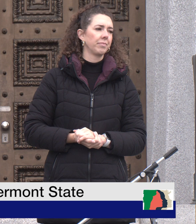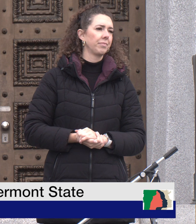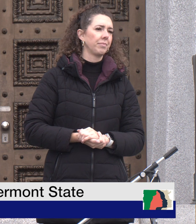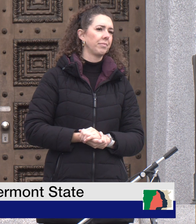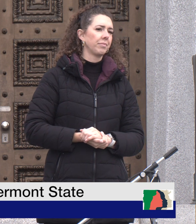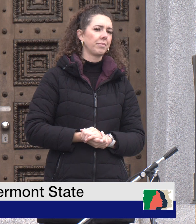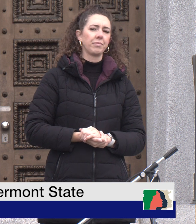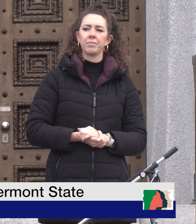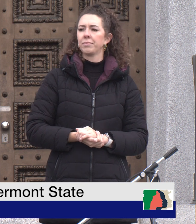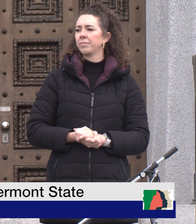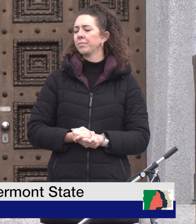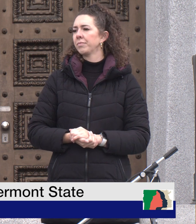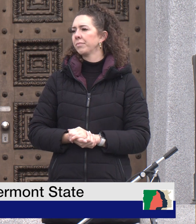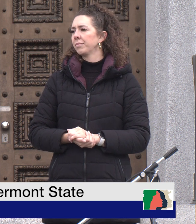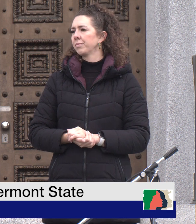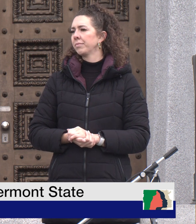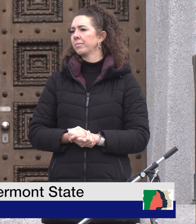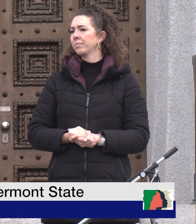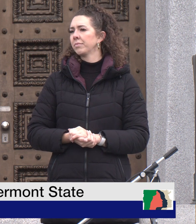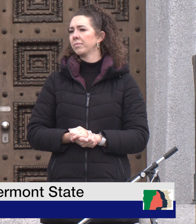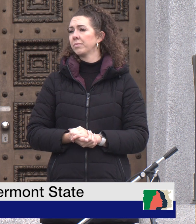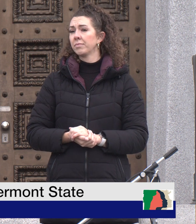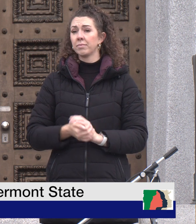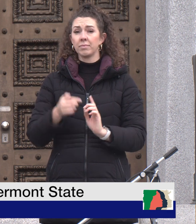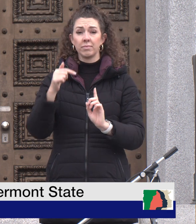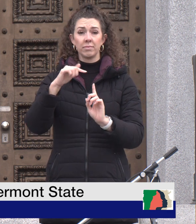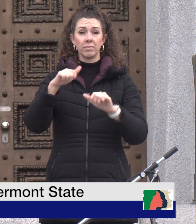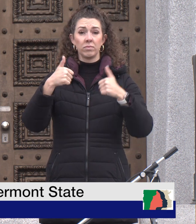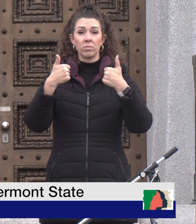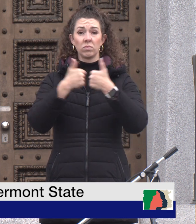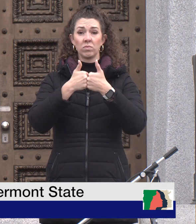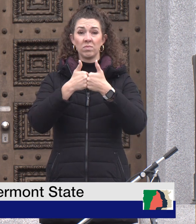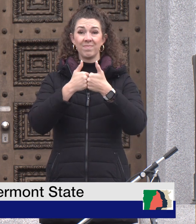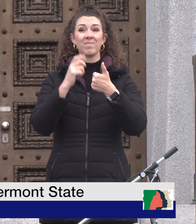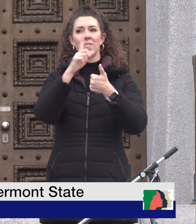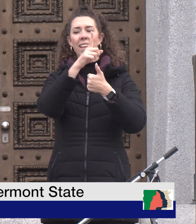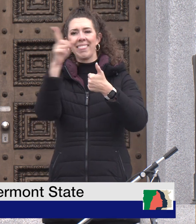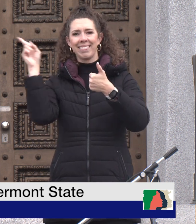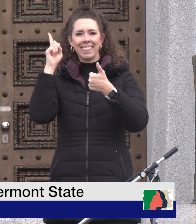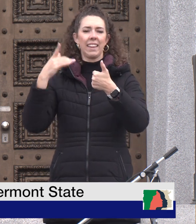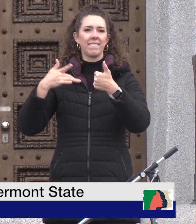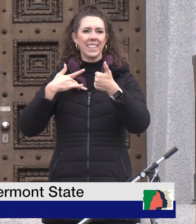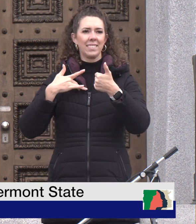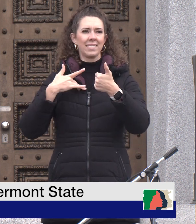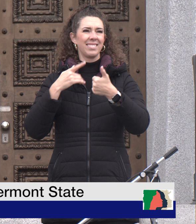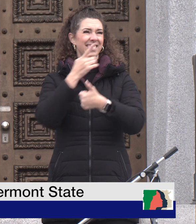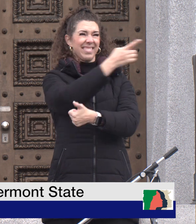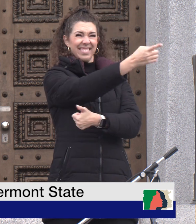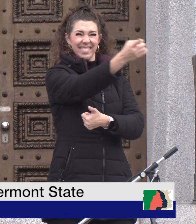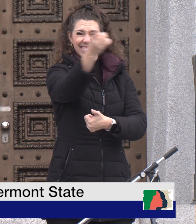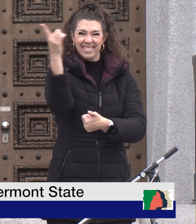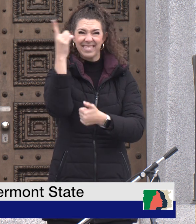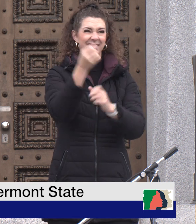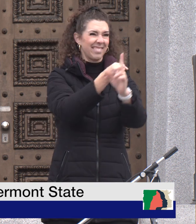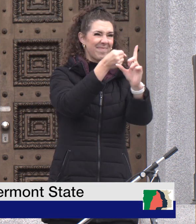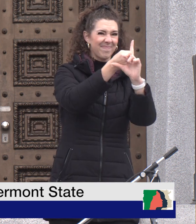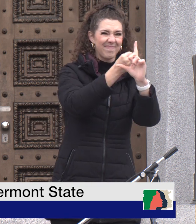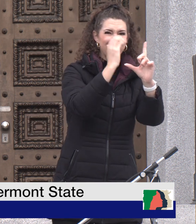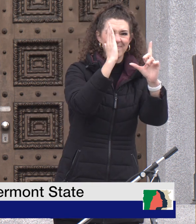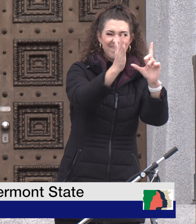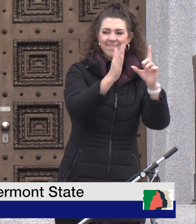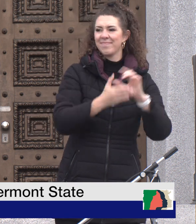The challenge is felt in these halls, on these streets,